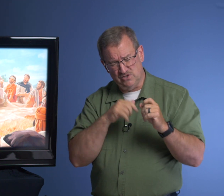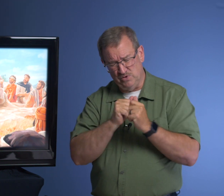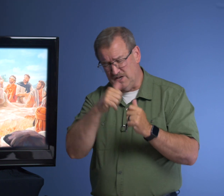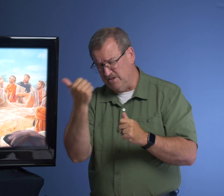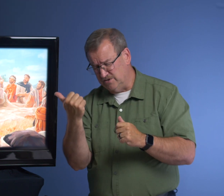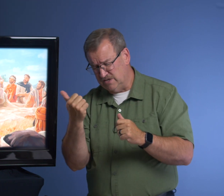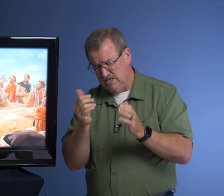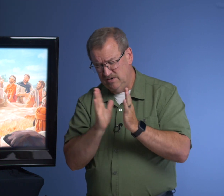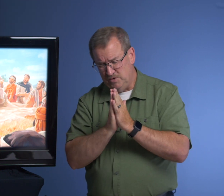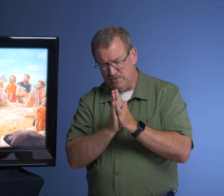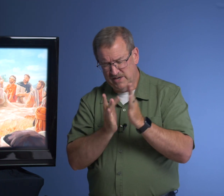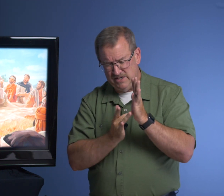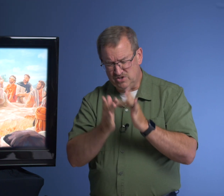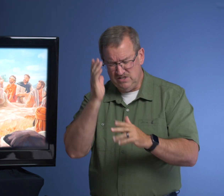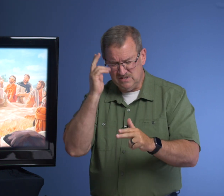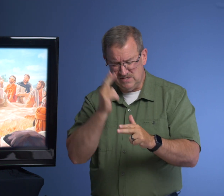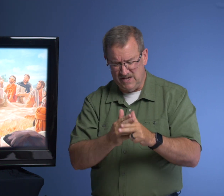with others. We pray in Jesus' name.